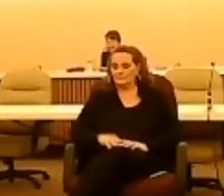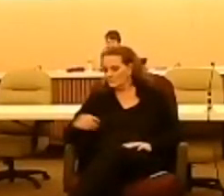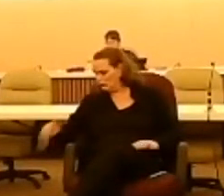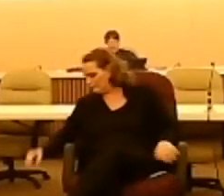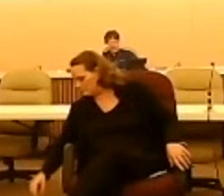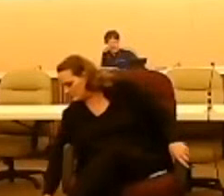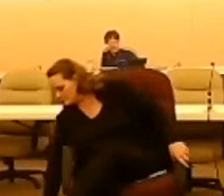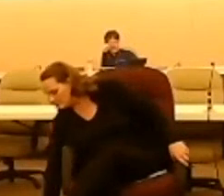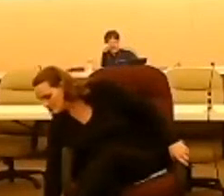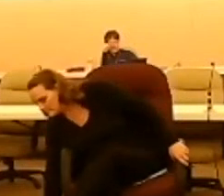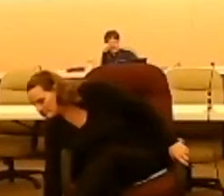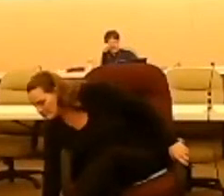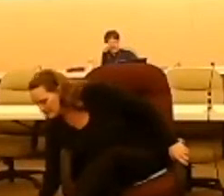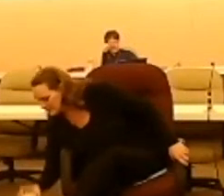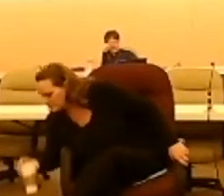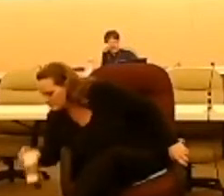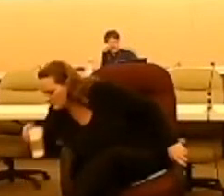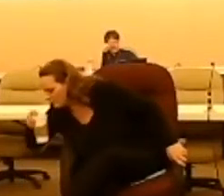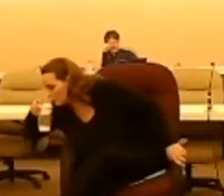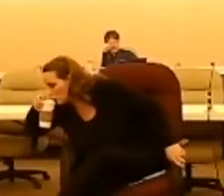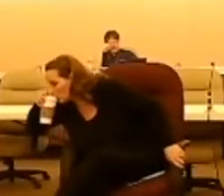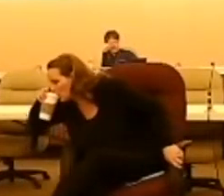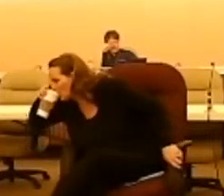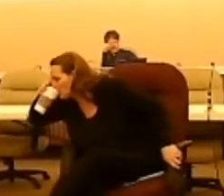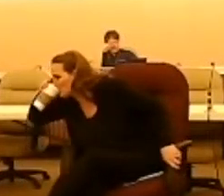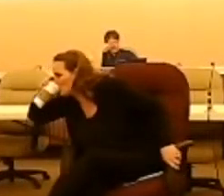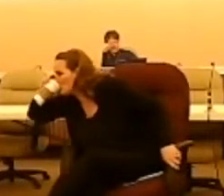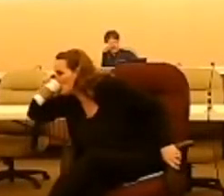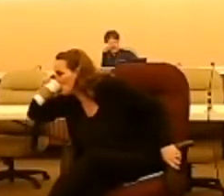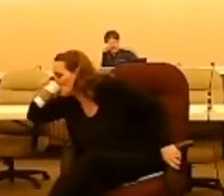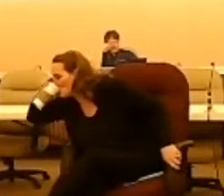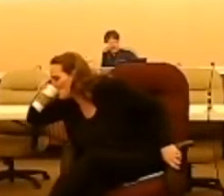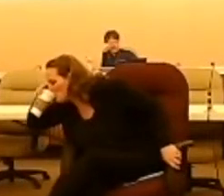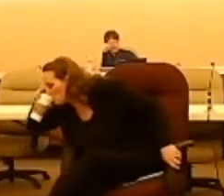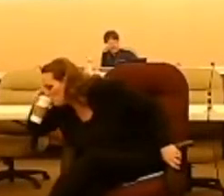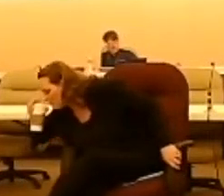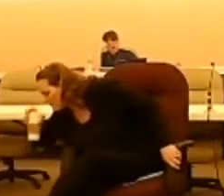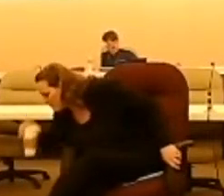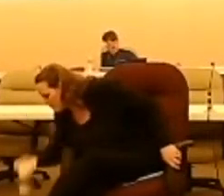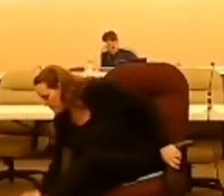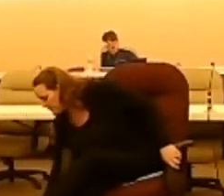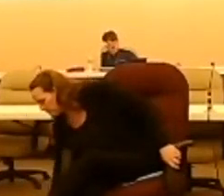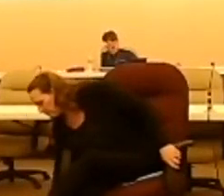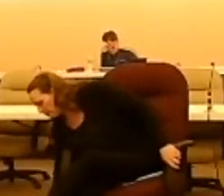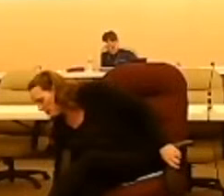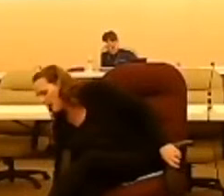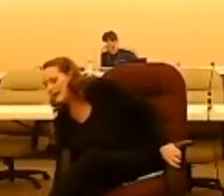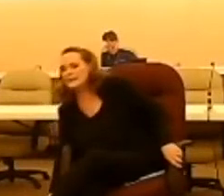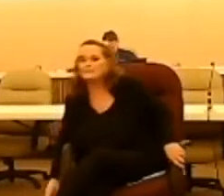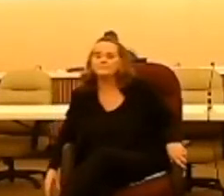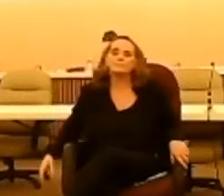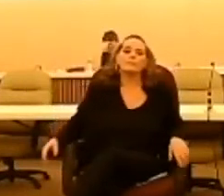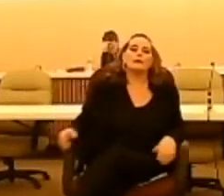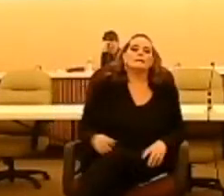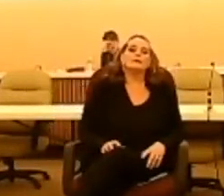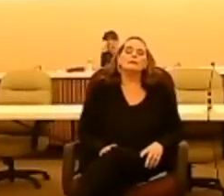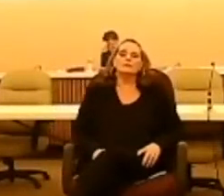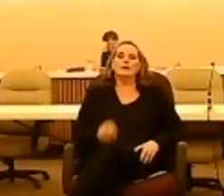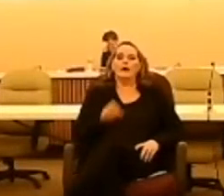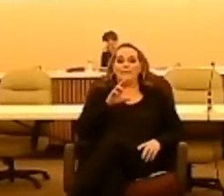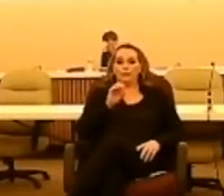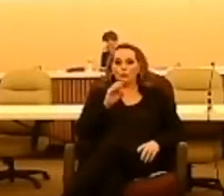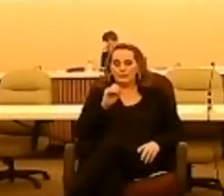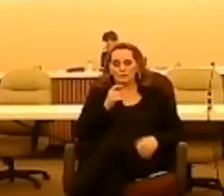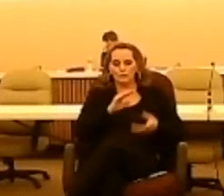Where is it? 66, 5-66. Oh, thank you. Supervisor Schultz and fellow board members, I have